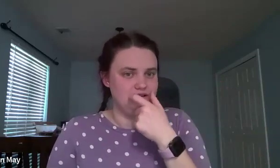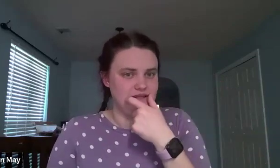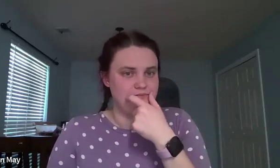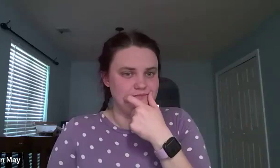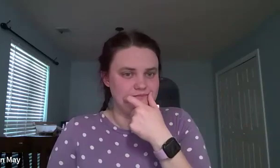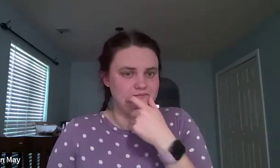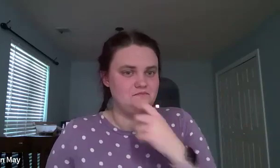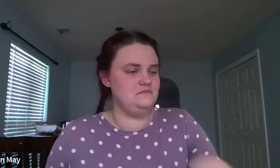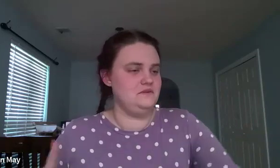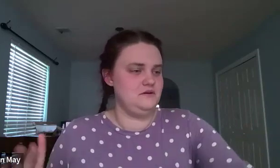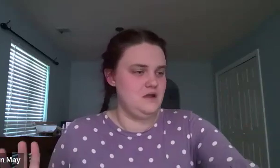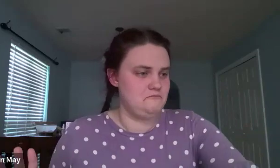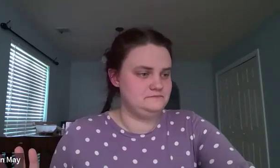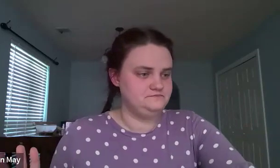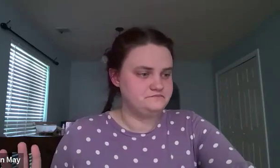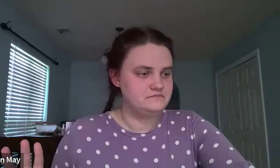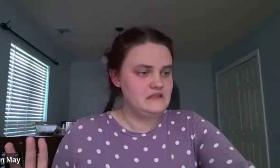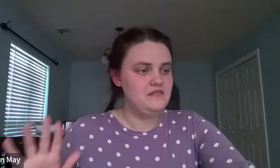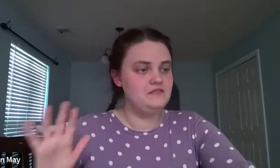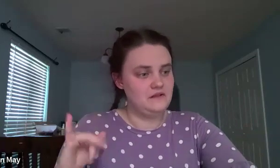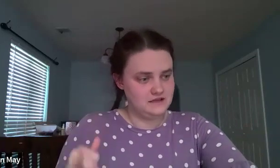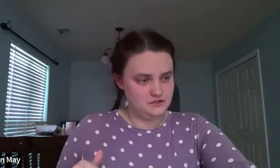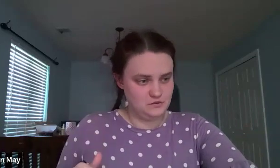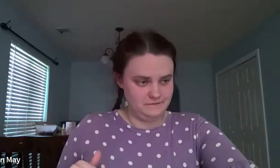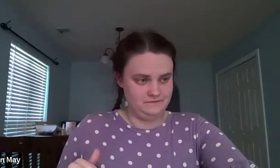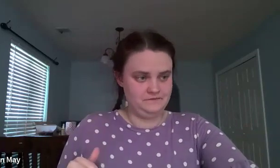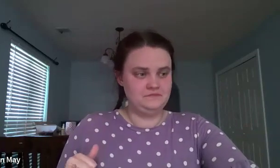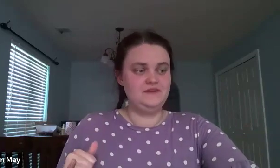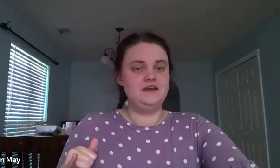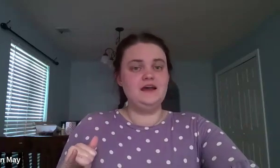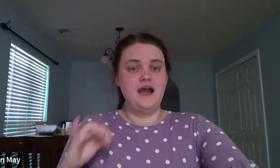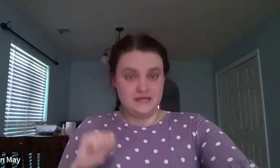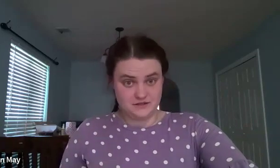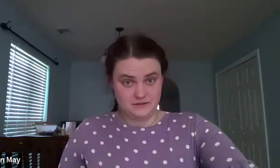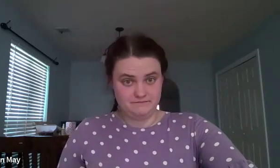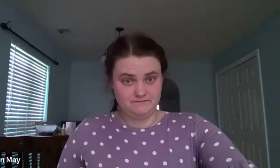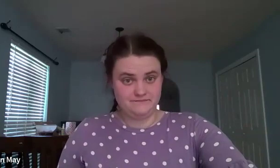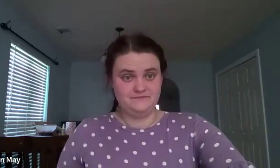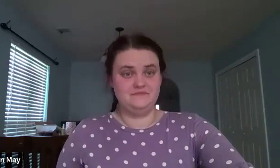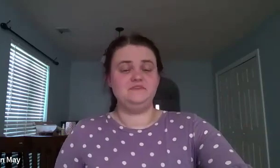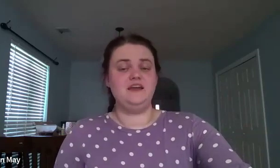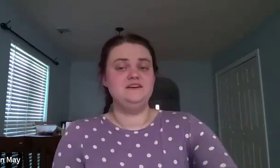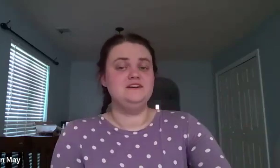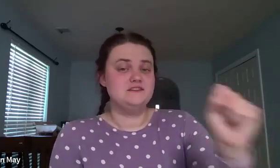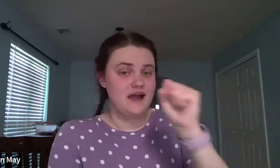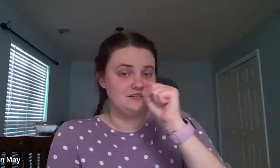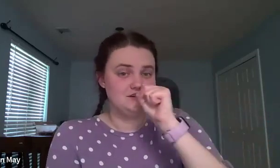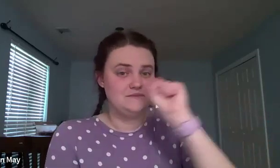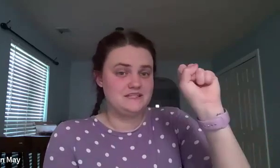cookie. Okay. The last one, ice cream. Okay. So ice cream is going to